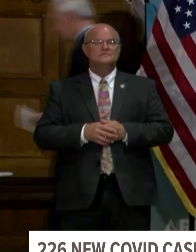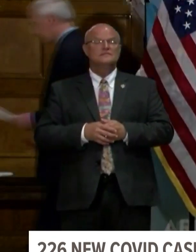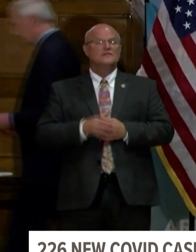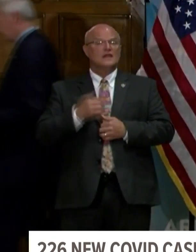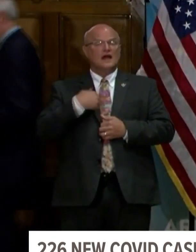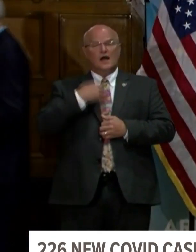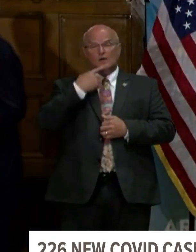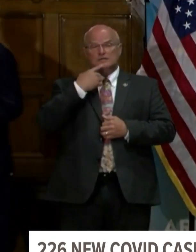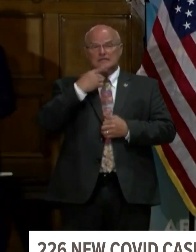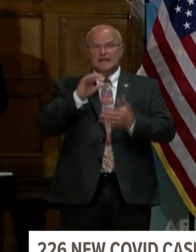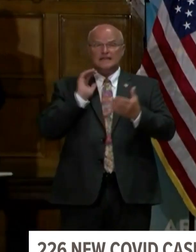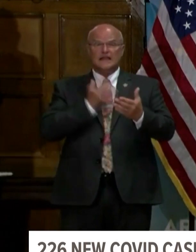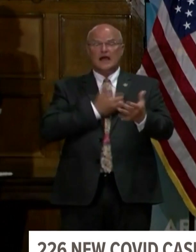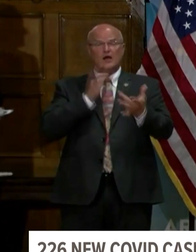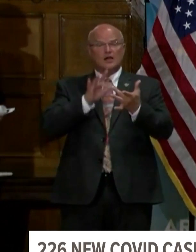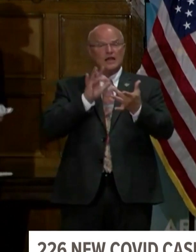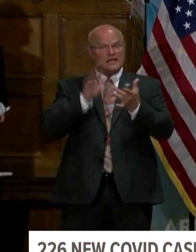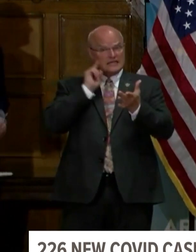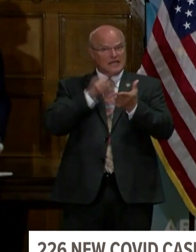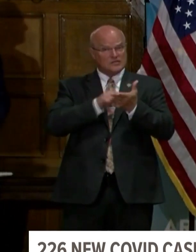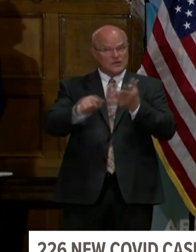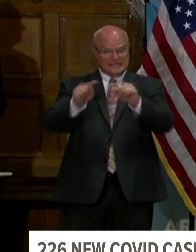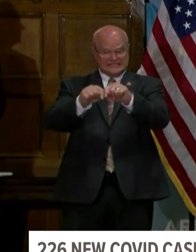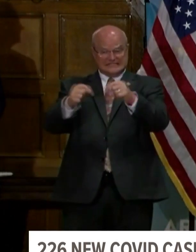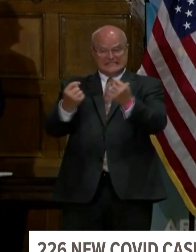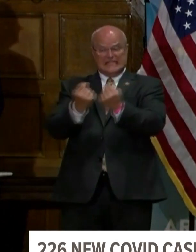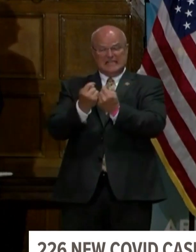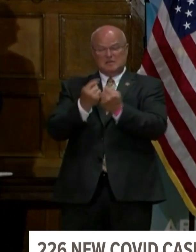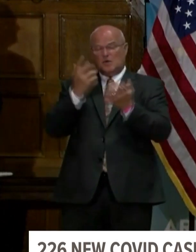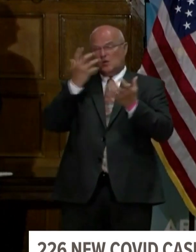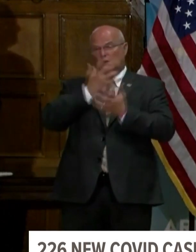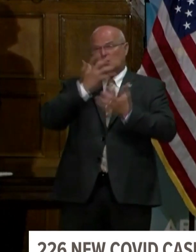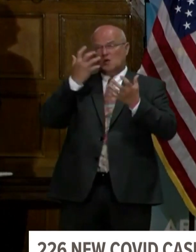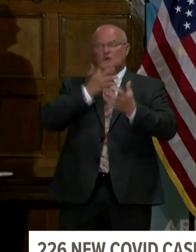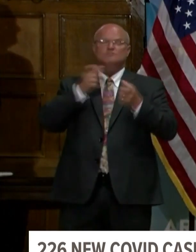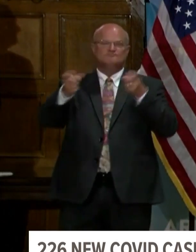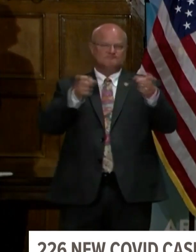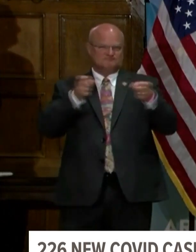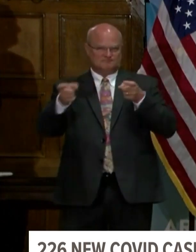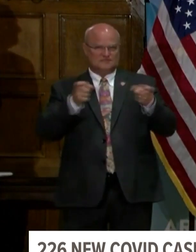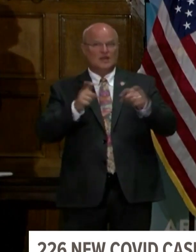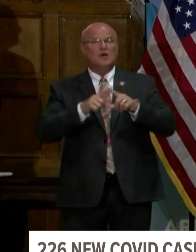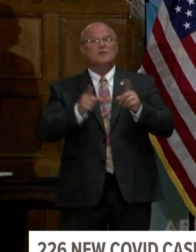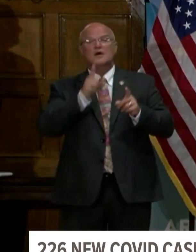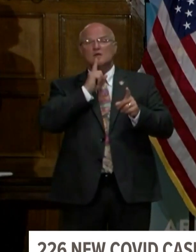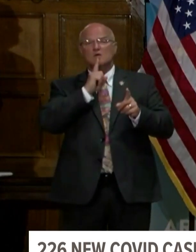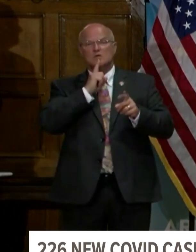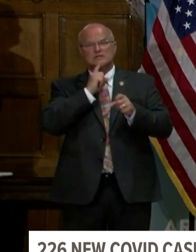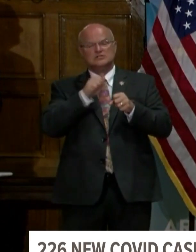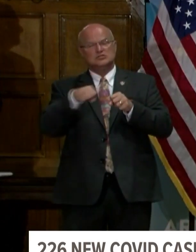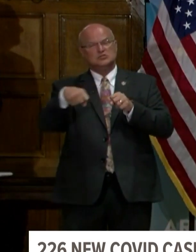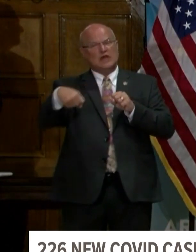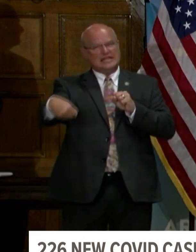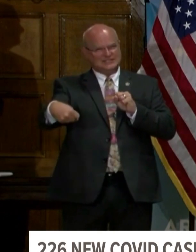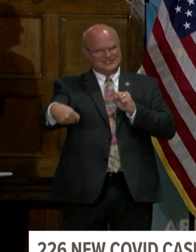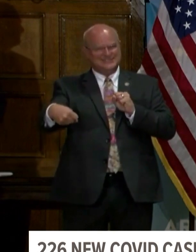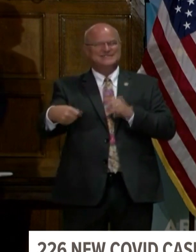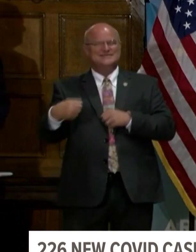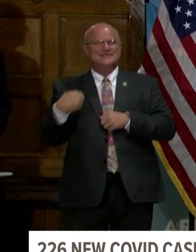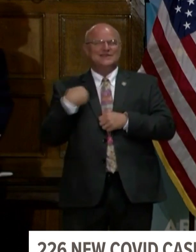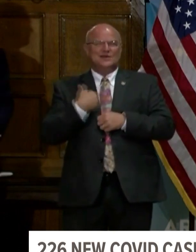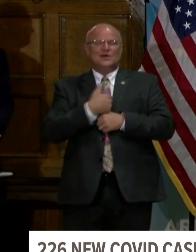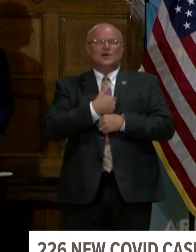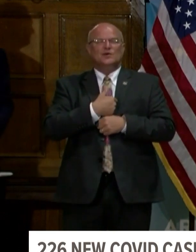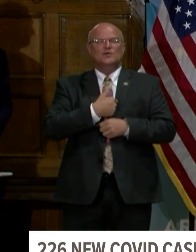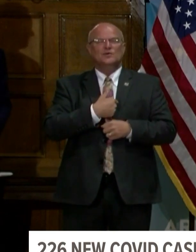I would say that our contact tracing team is handling it, but they are definitely stretched. We